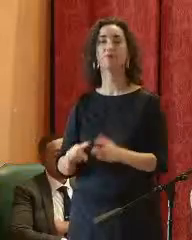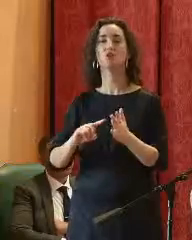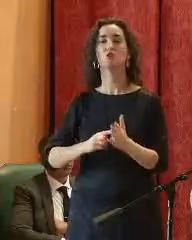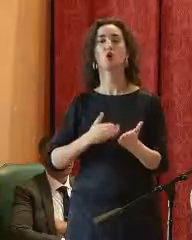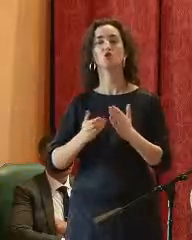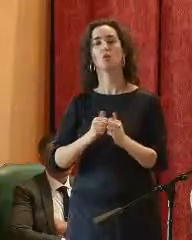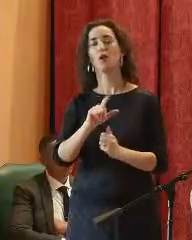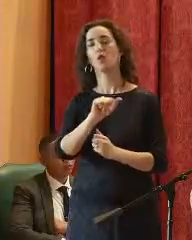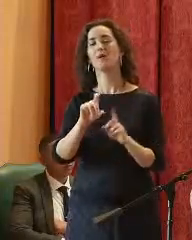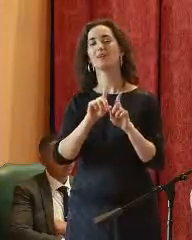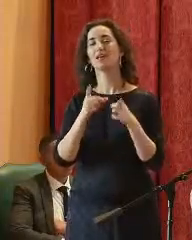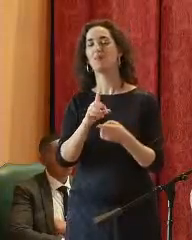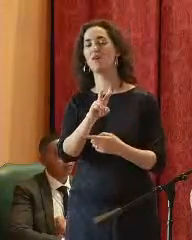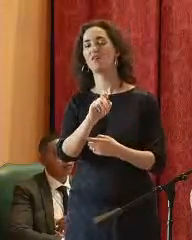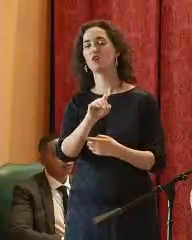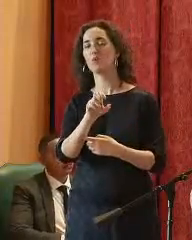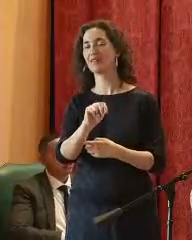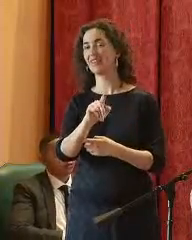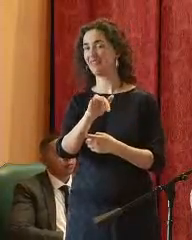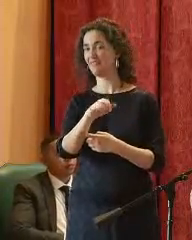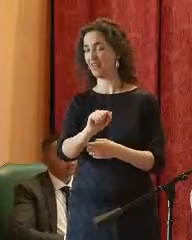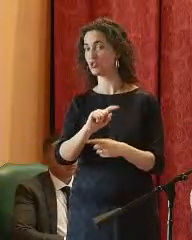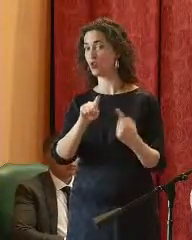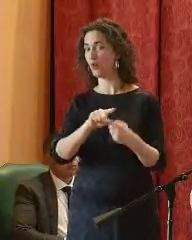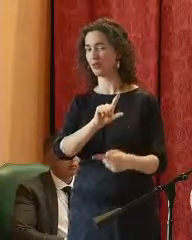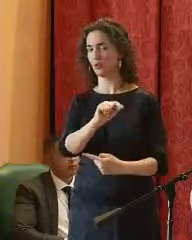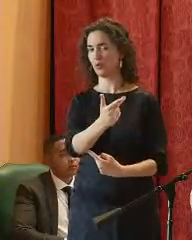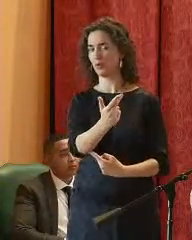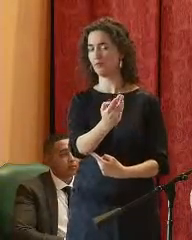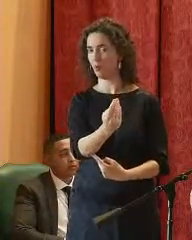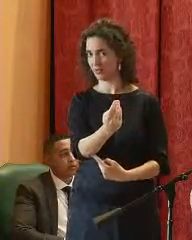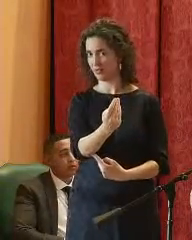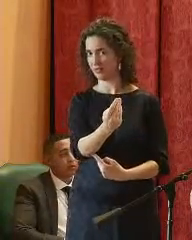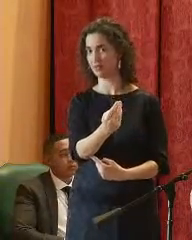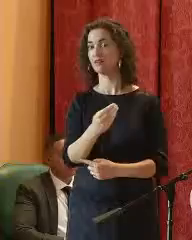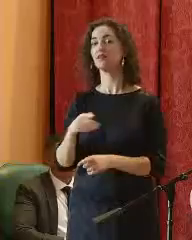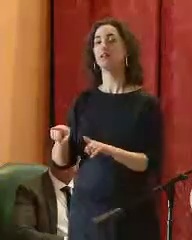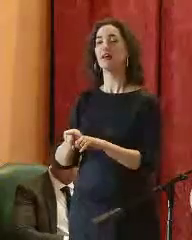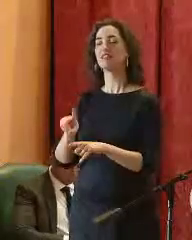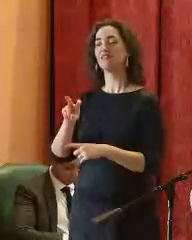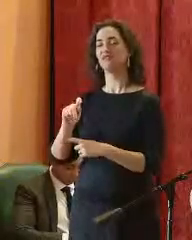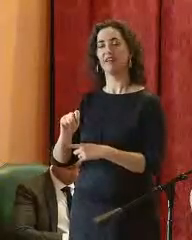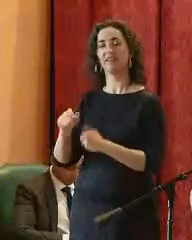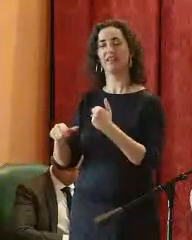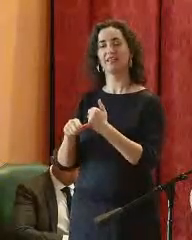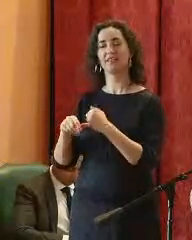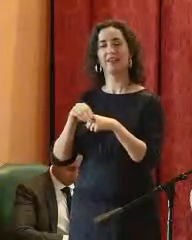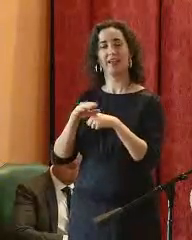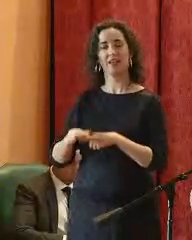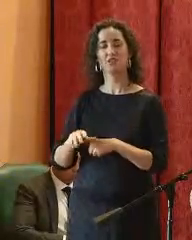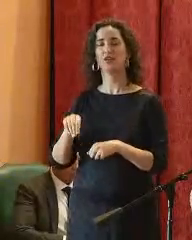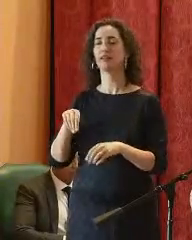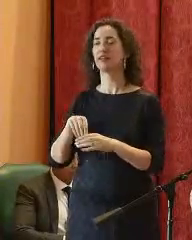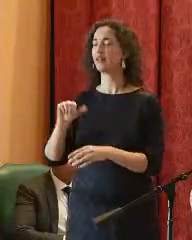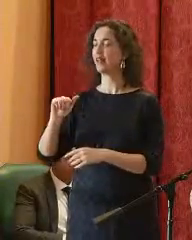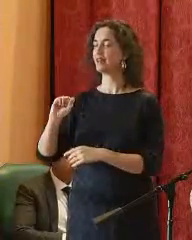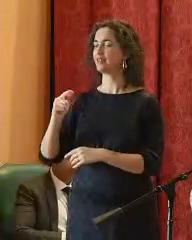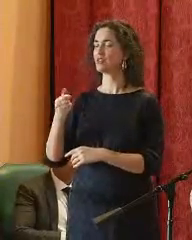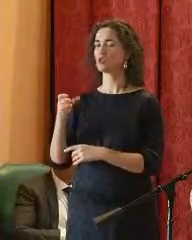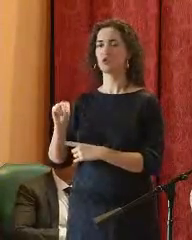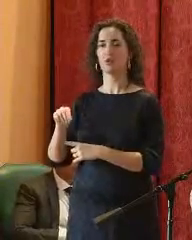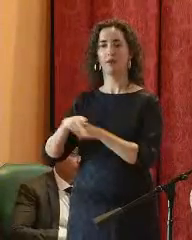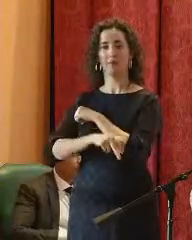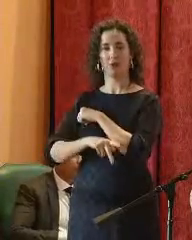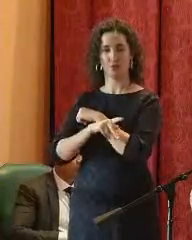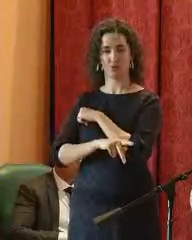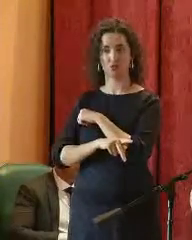Veterans Affairs in 2014 as a Veterans Assistance Counselor in Ascension Parish. And Billy, we've